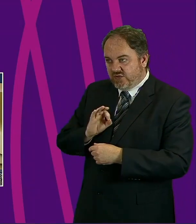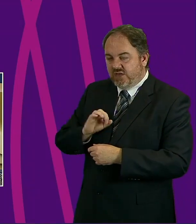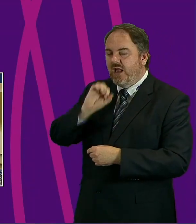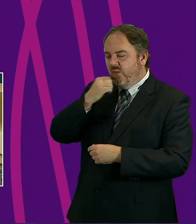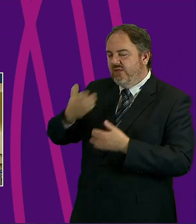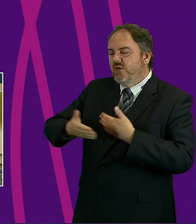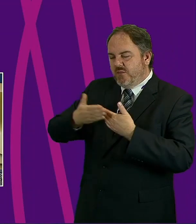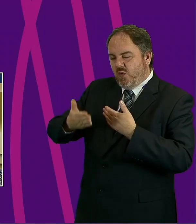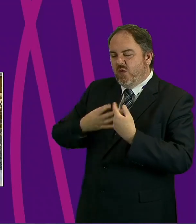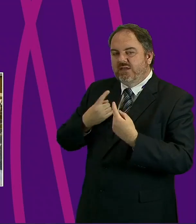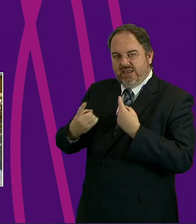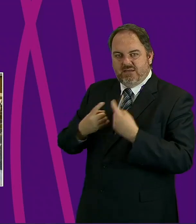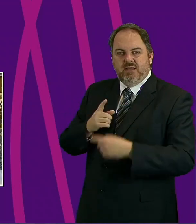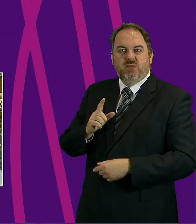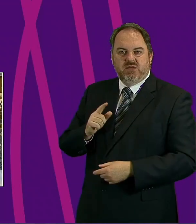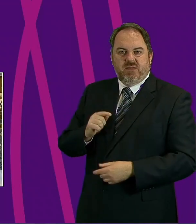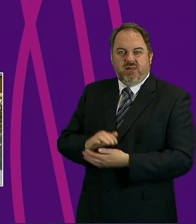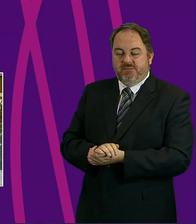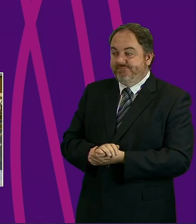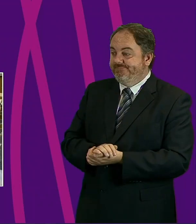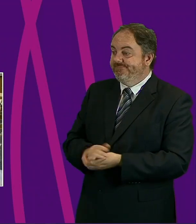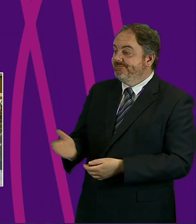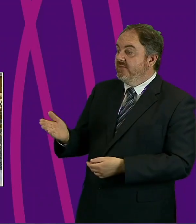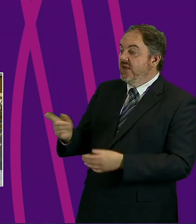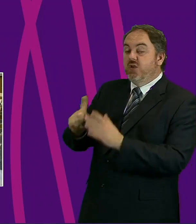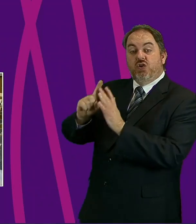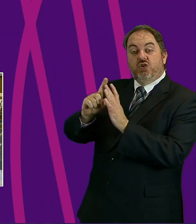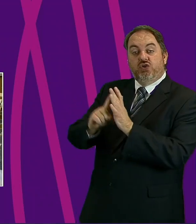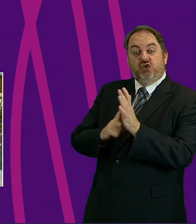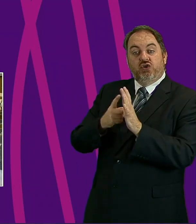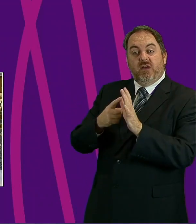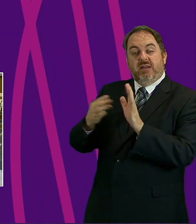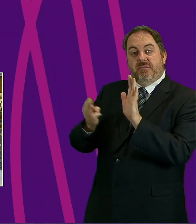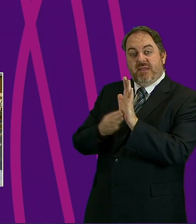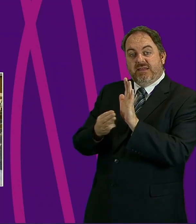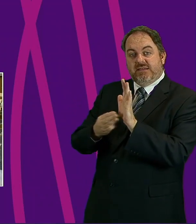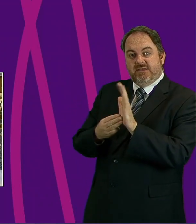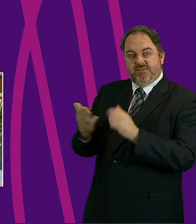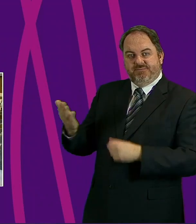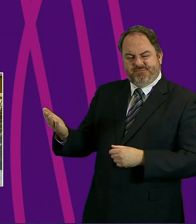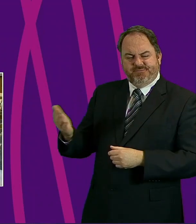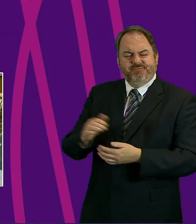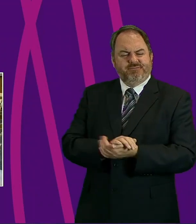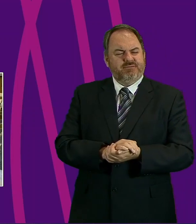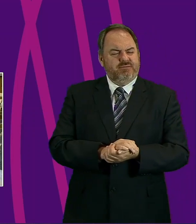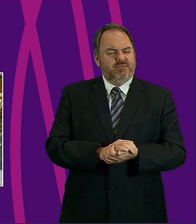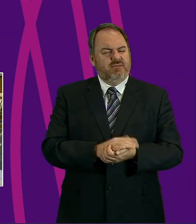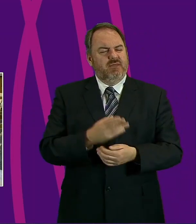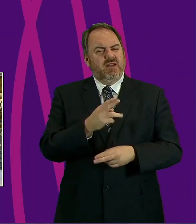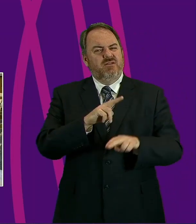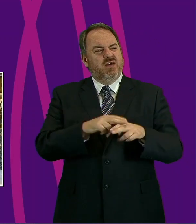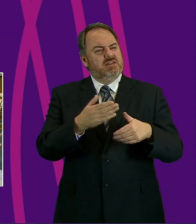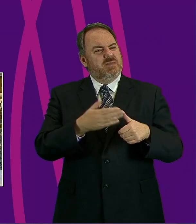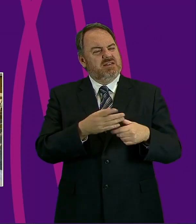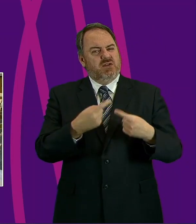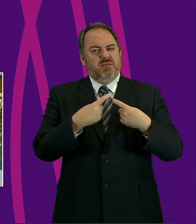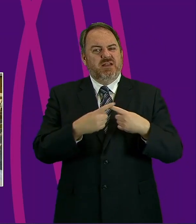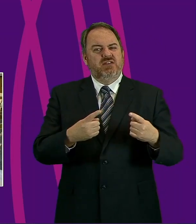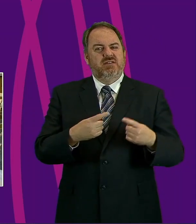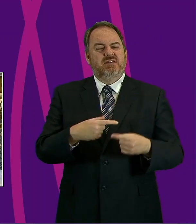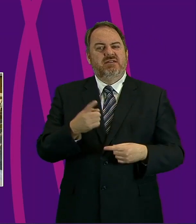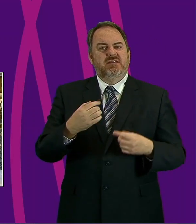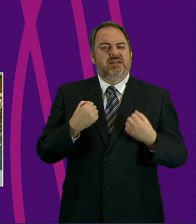data if we're able to. John Mason, to be followed by Jackie Bailey. Thank you very much. The First Minister mentioned earlier that activities taking part outside are